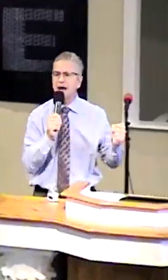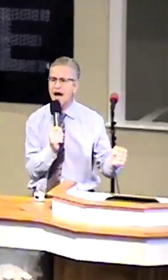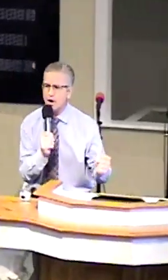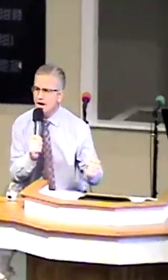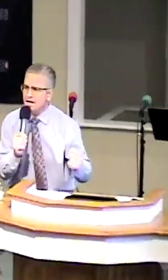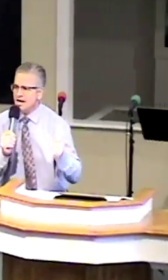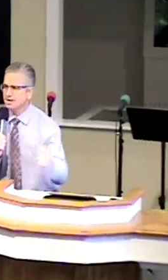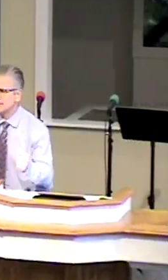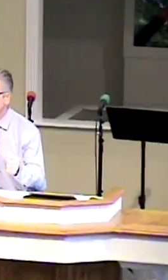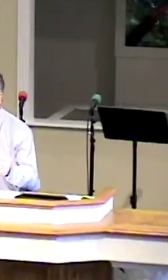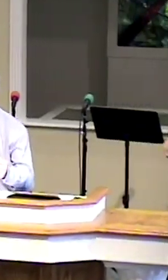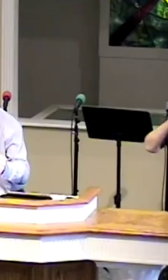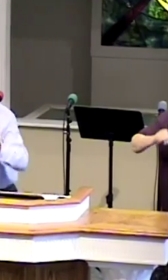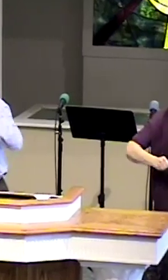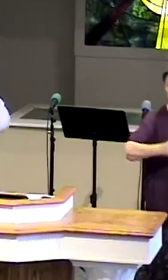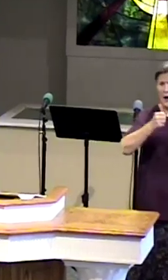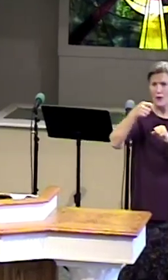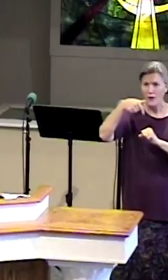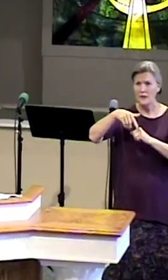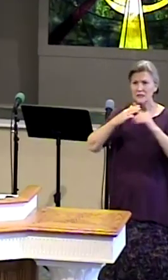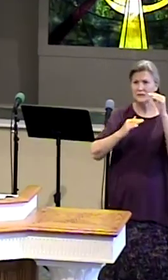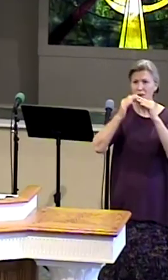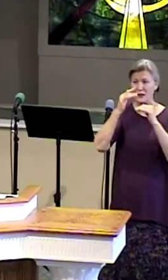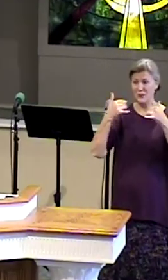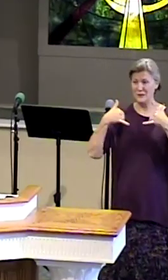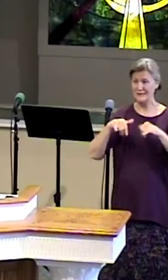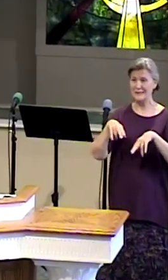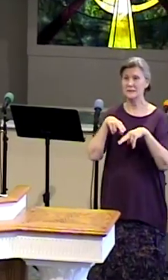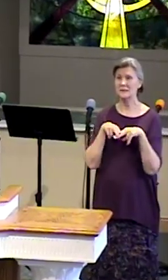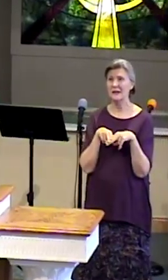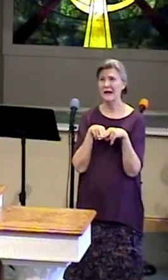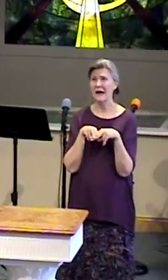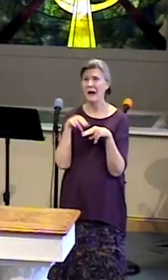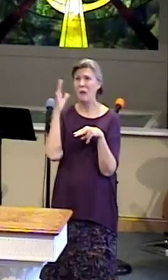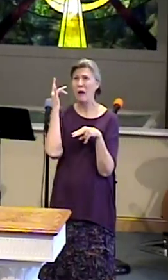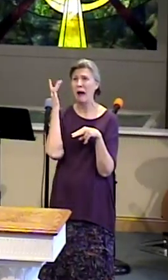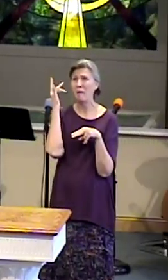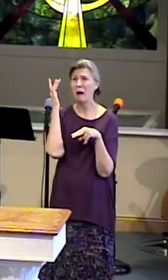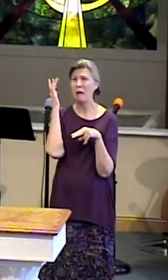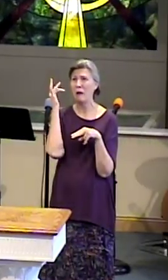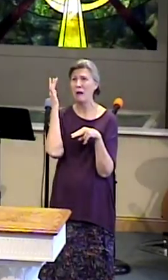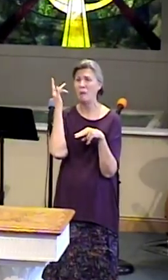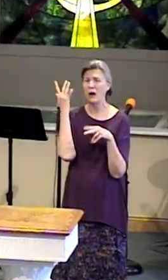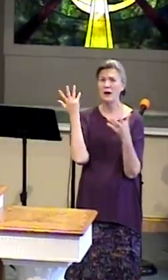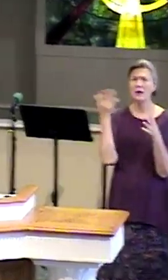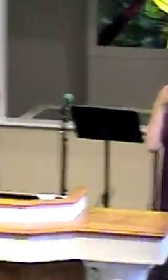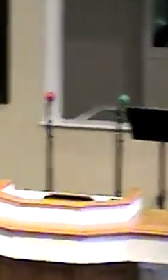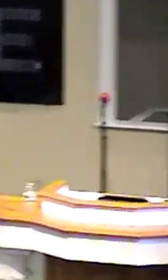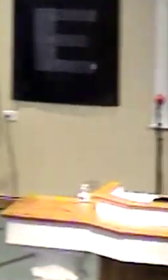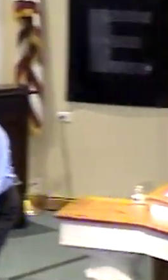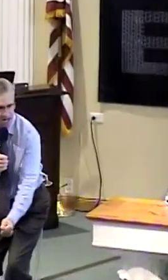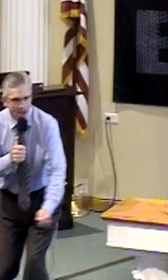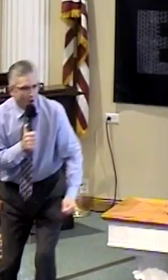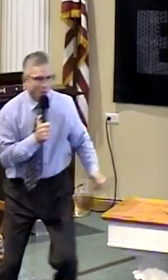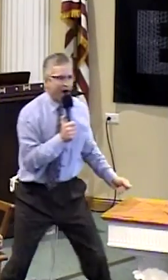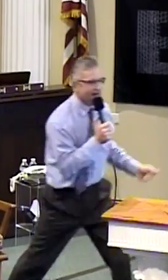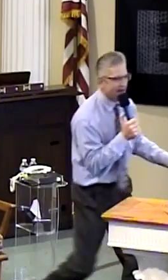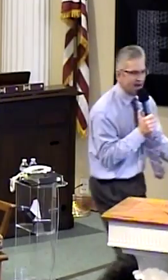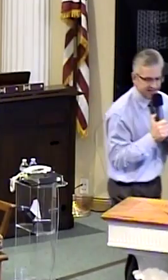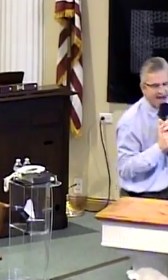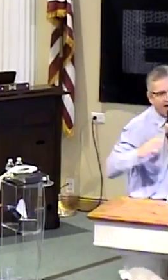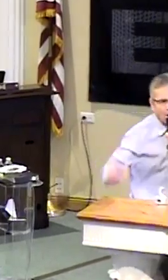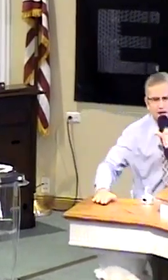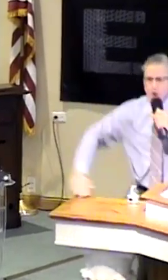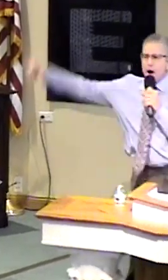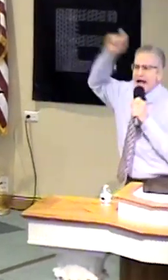His power in this building. And we still sit and ask the question, why? God is saying, why not? Why